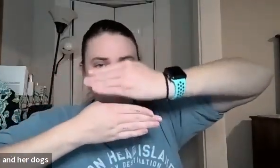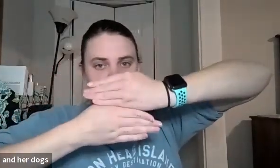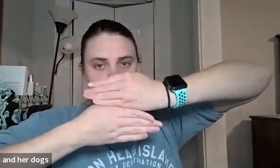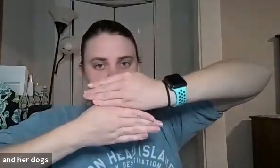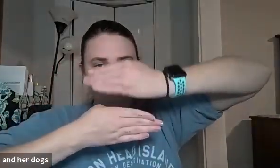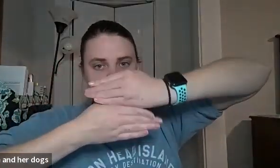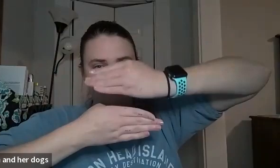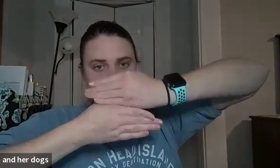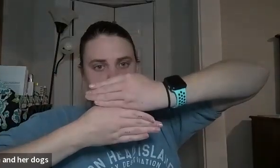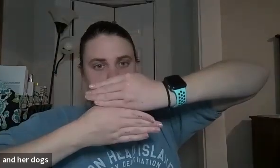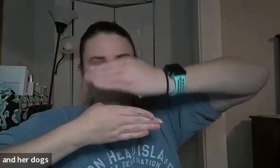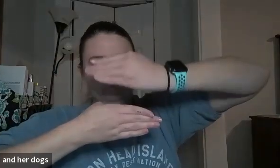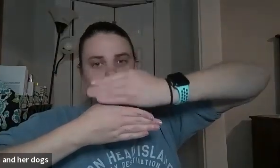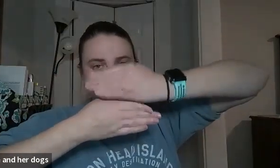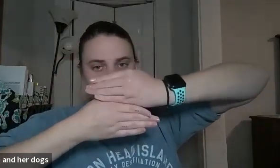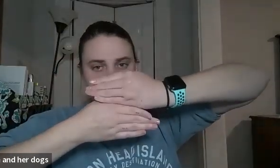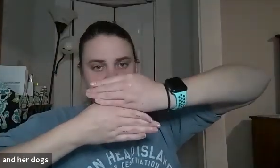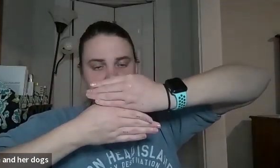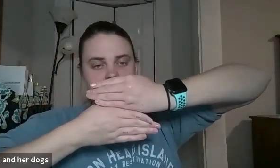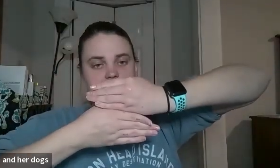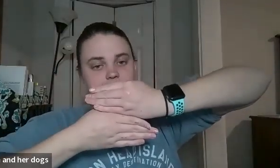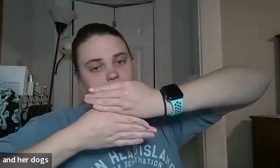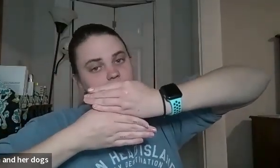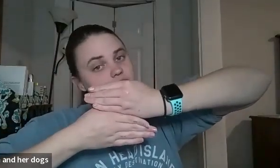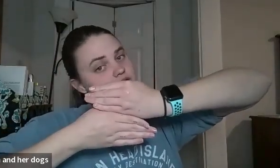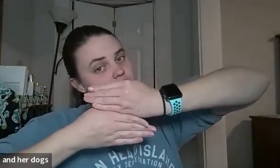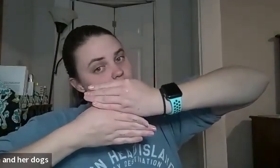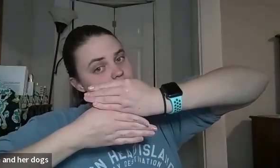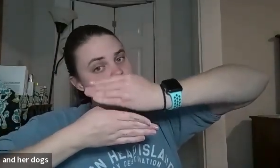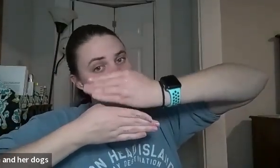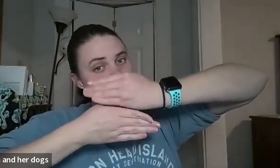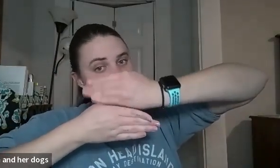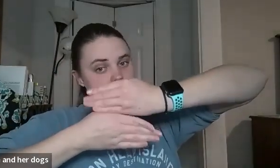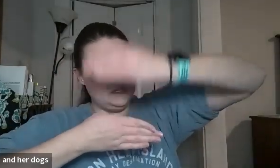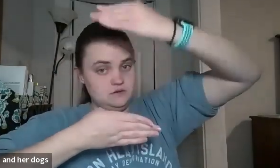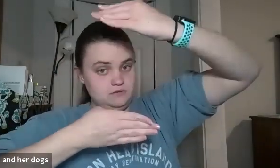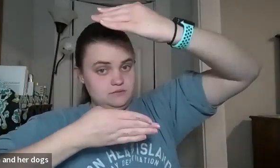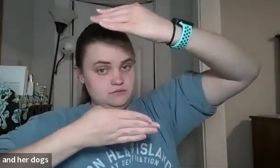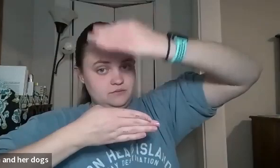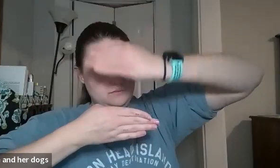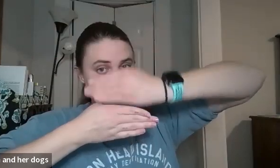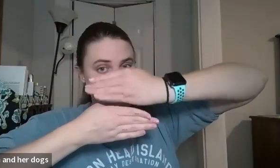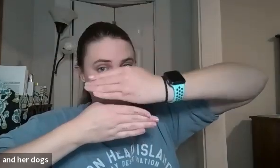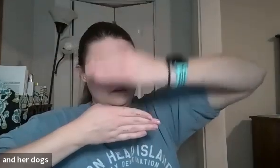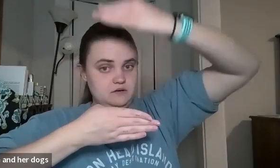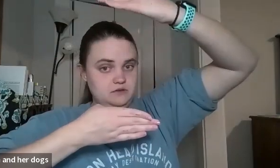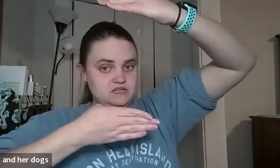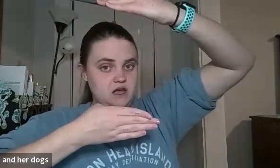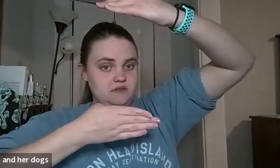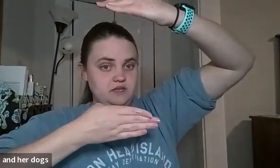window. You're going to tap them, window. If you want the window open, you go window. You tap and then you